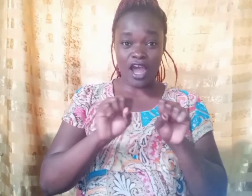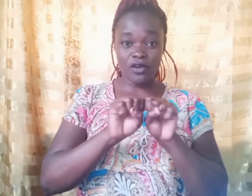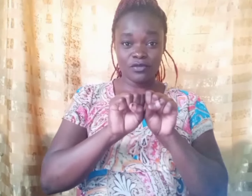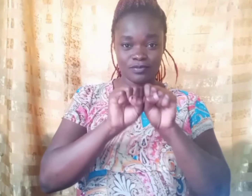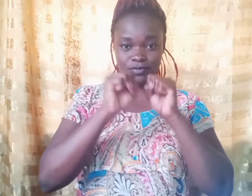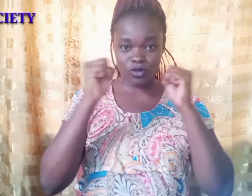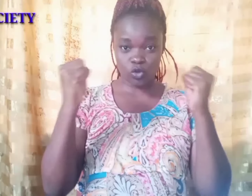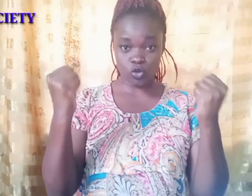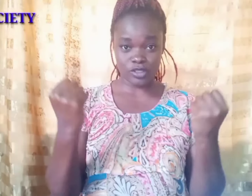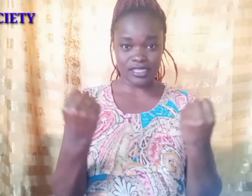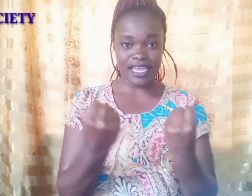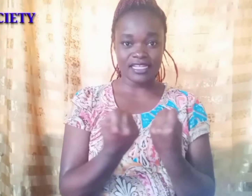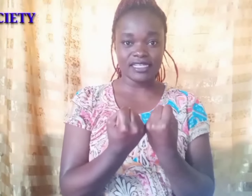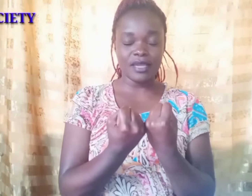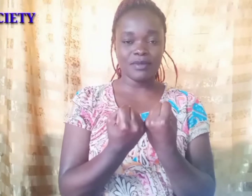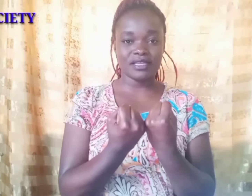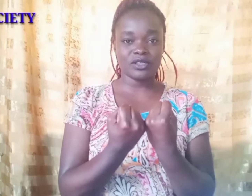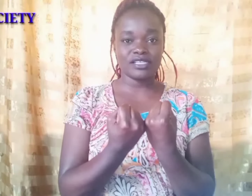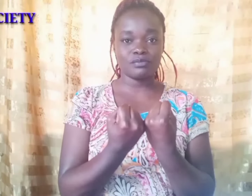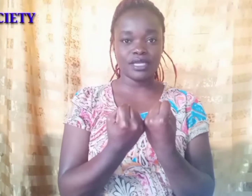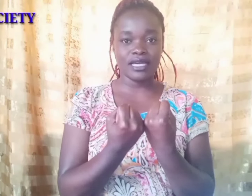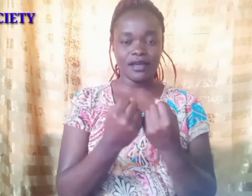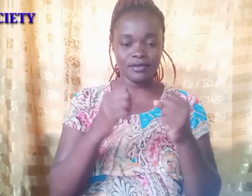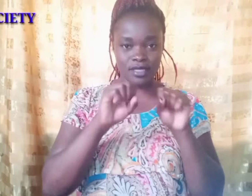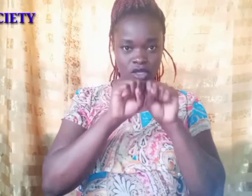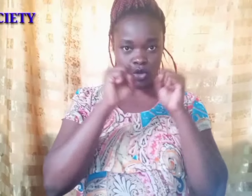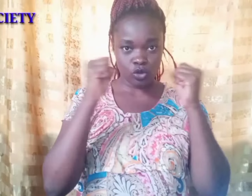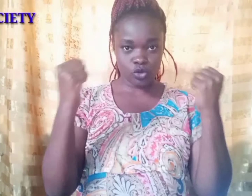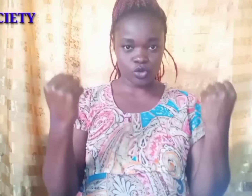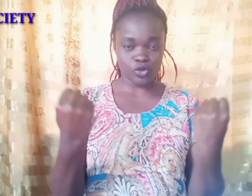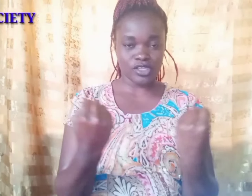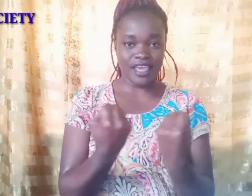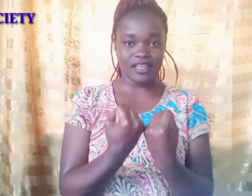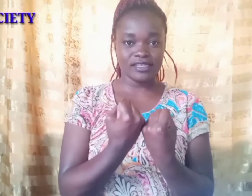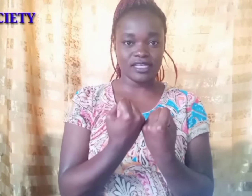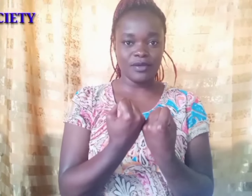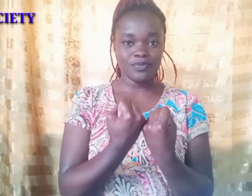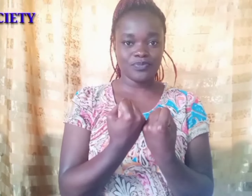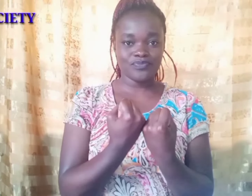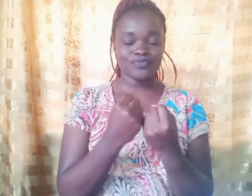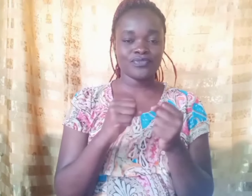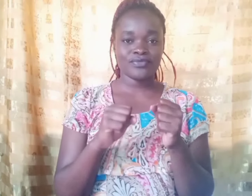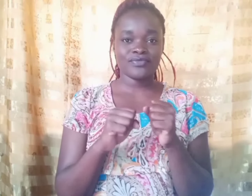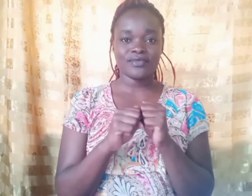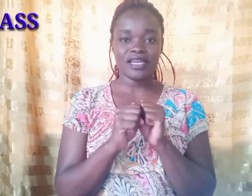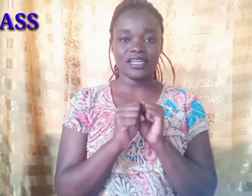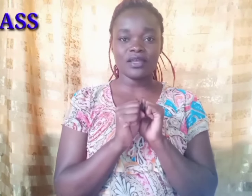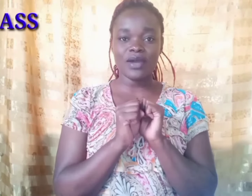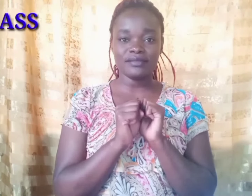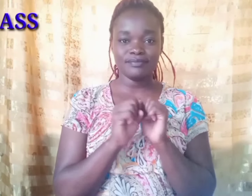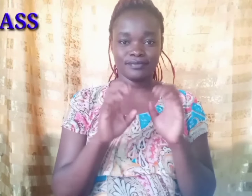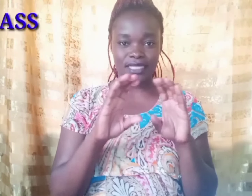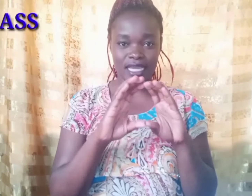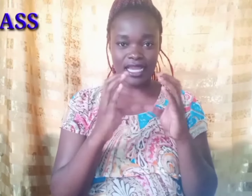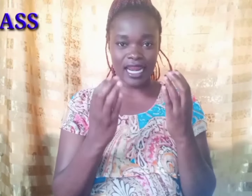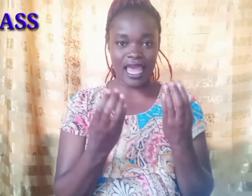have society, but that one is bigger. Society. Another one,